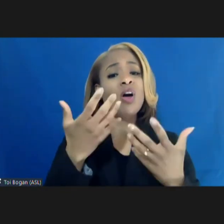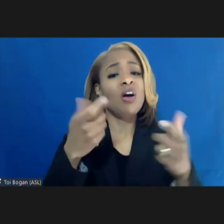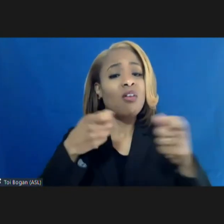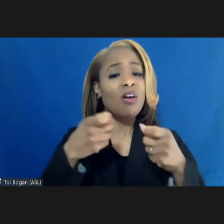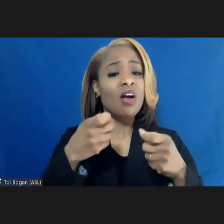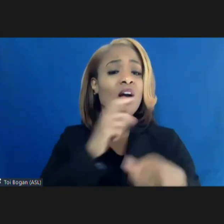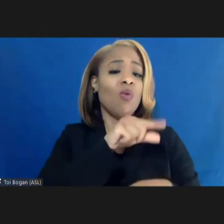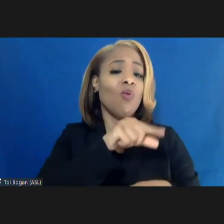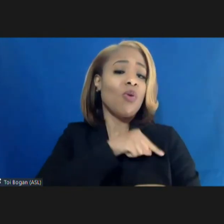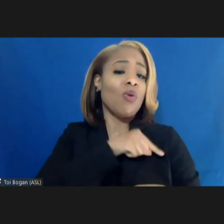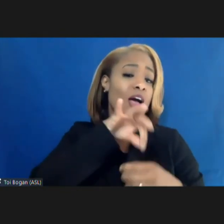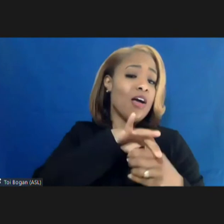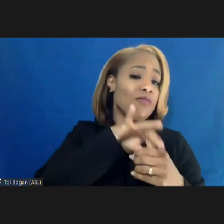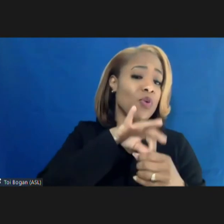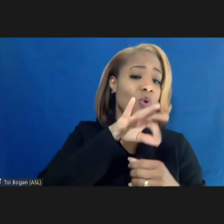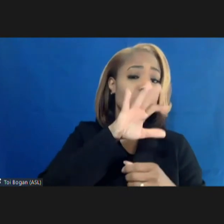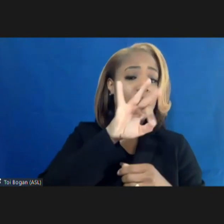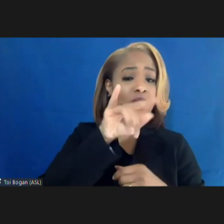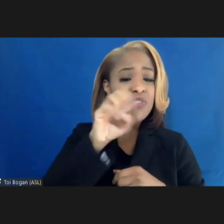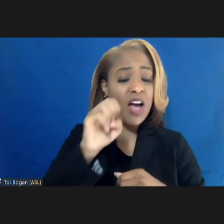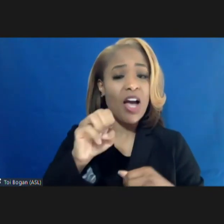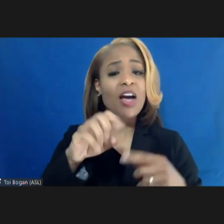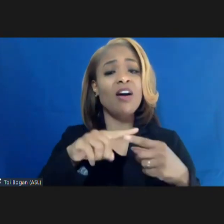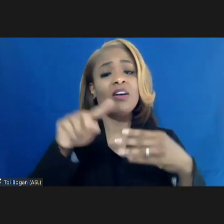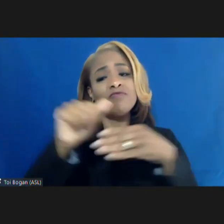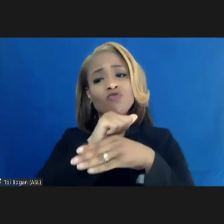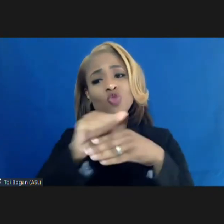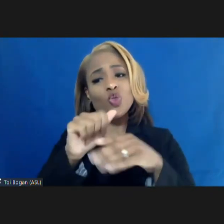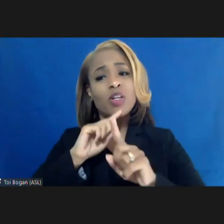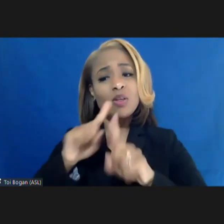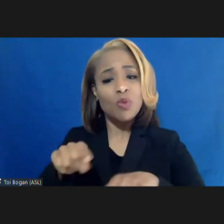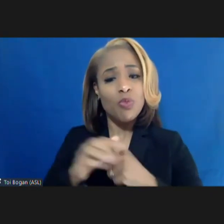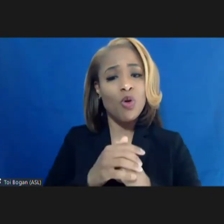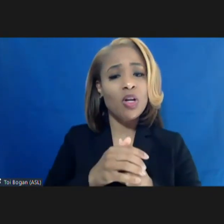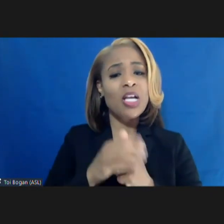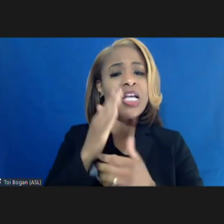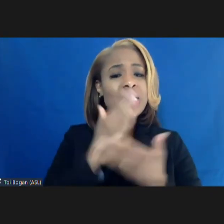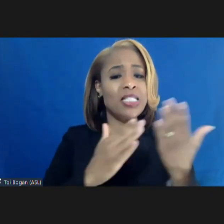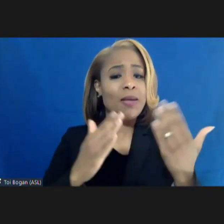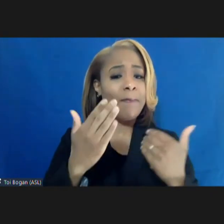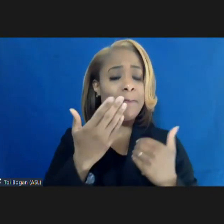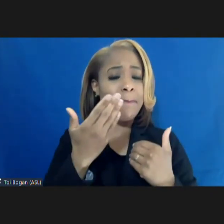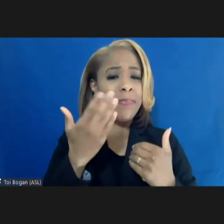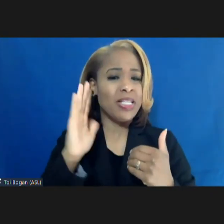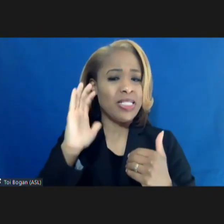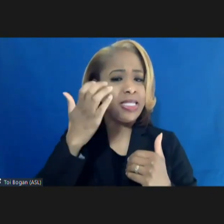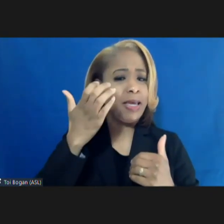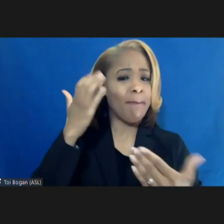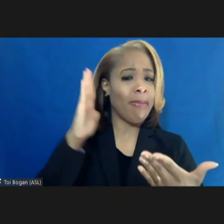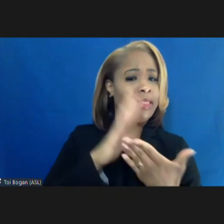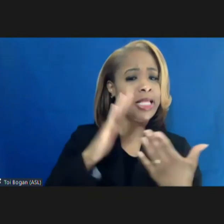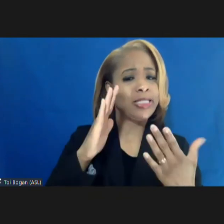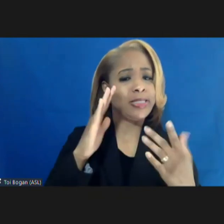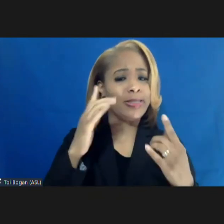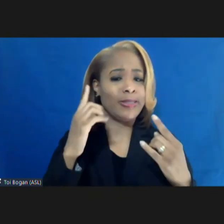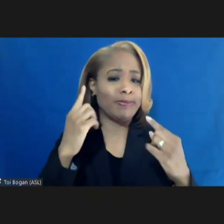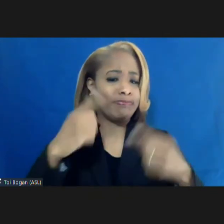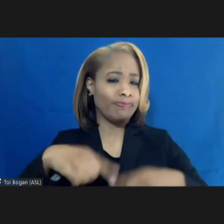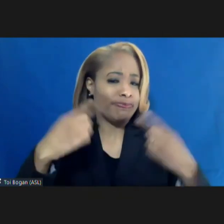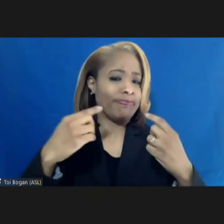file, requiring training reports. Some of the bills that seem less embattled and less controversial.